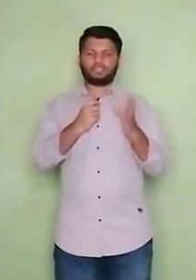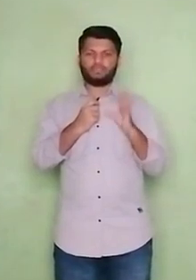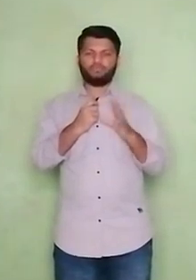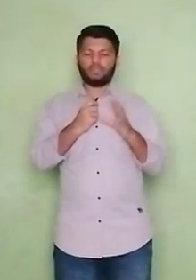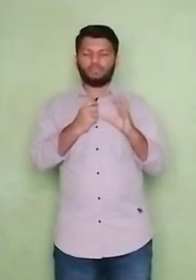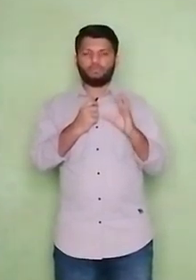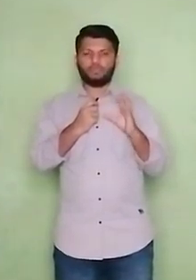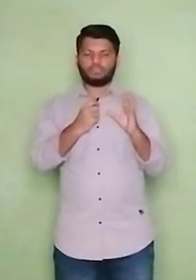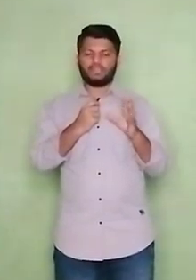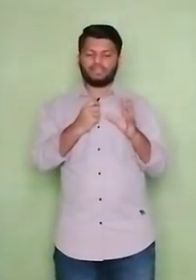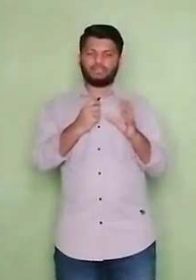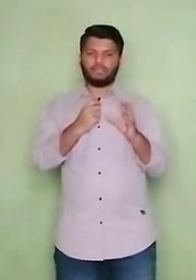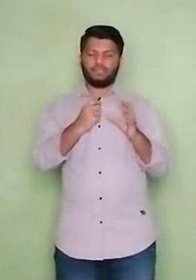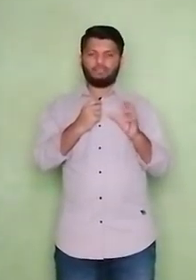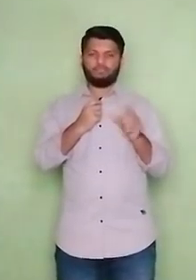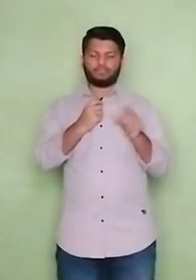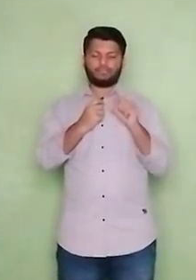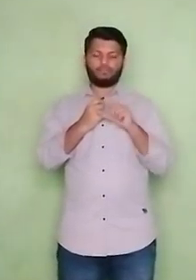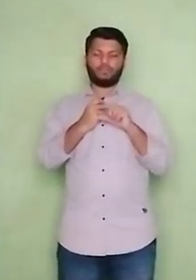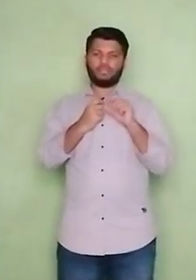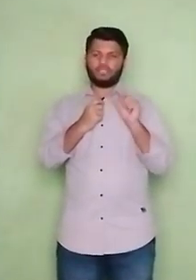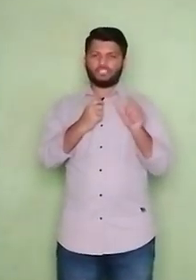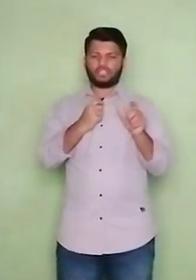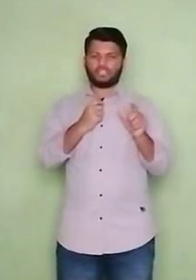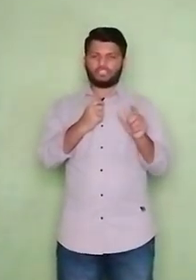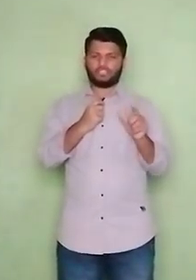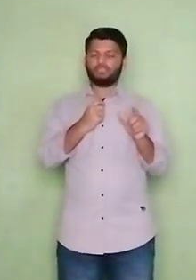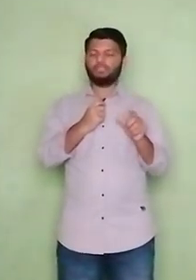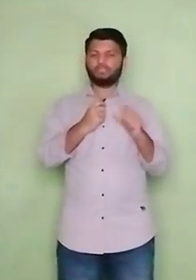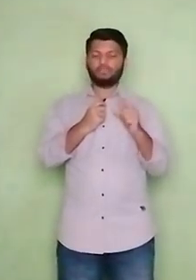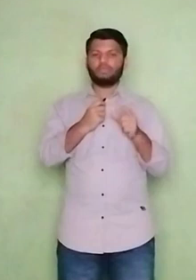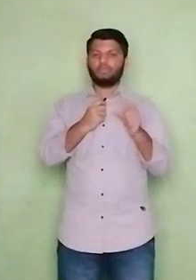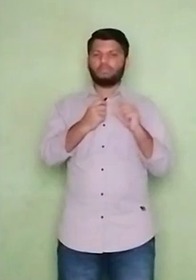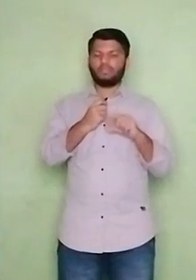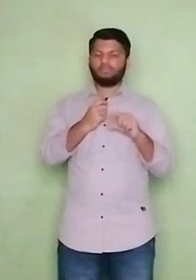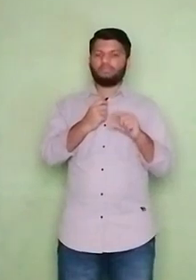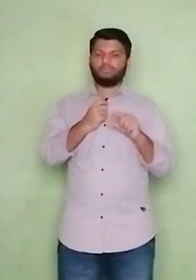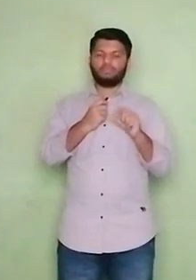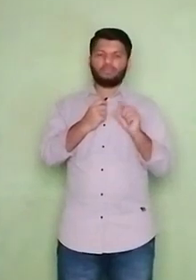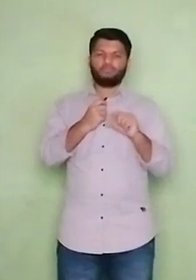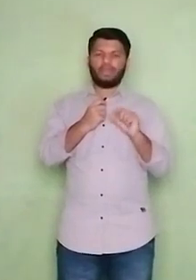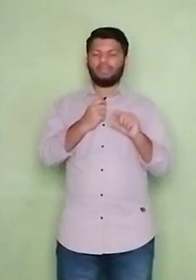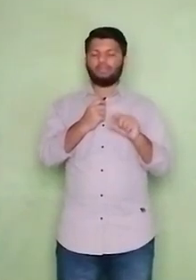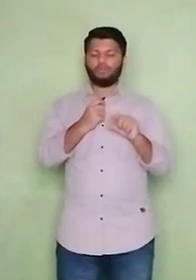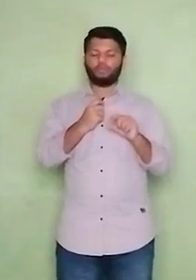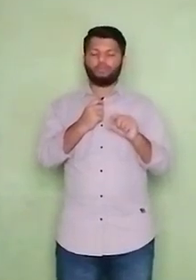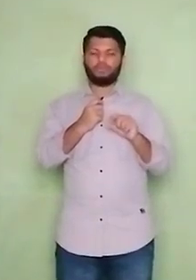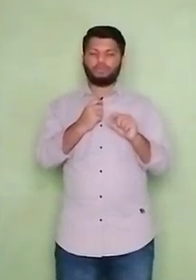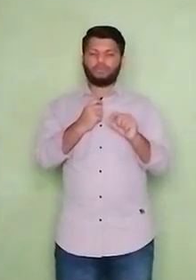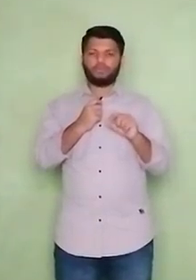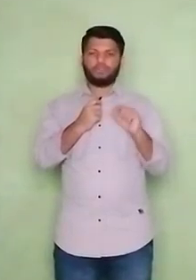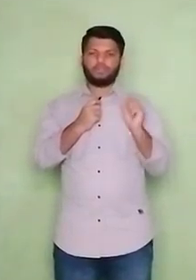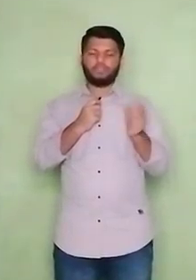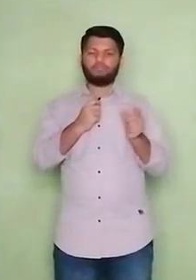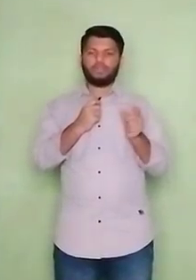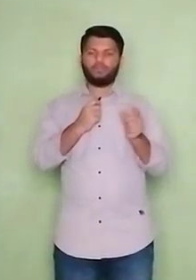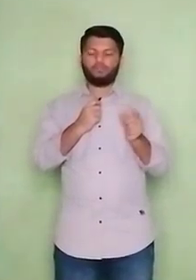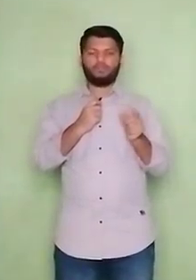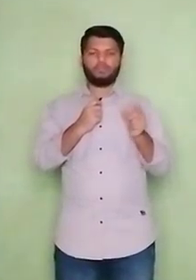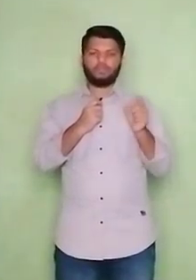of while loop is that first of all initialization, then while loop. In while loop there